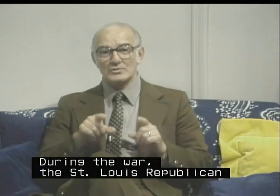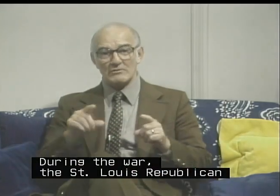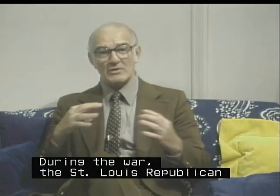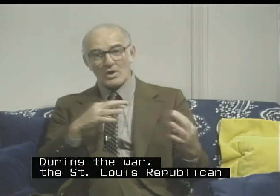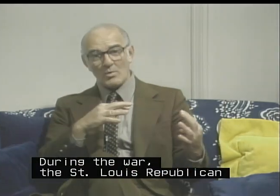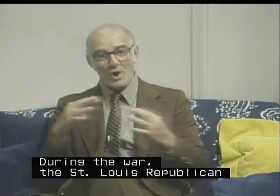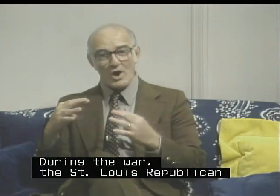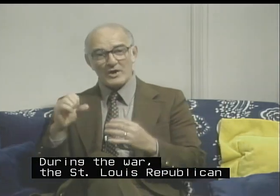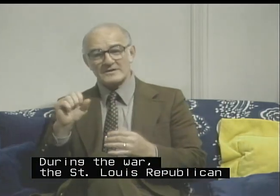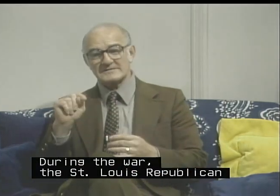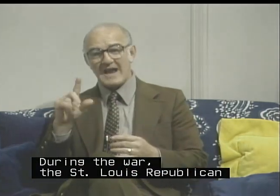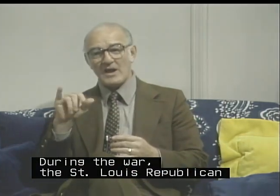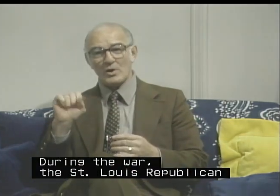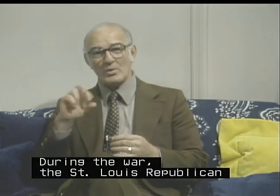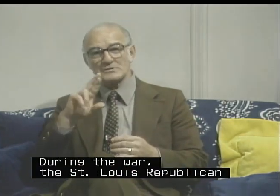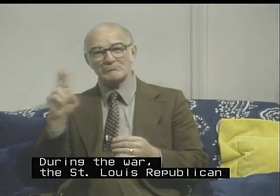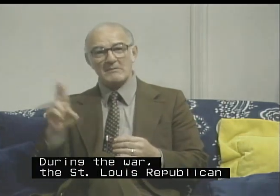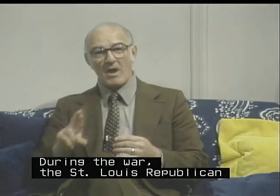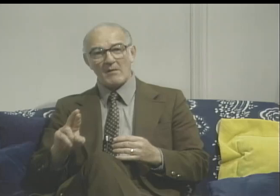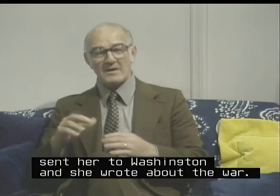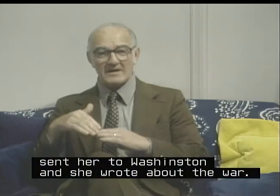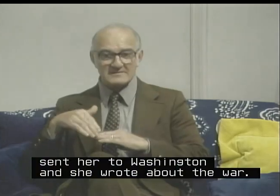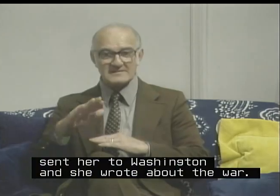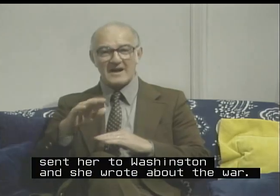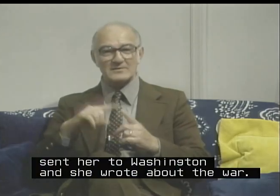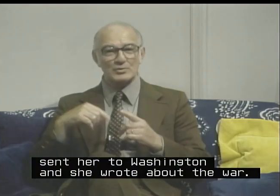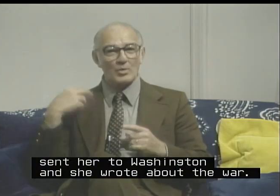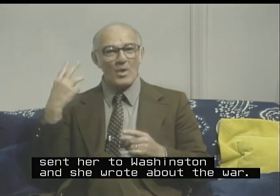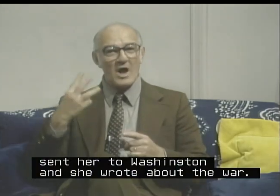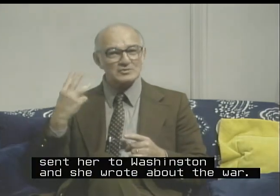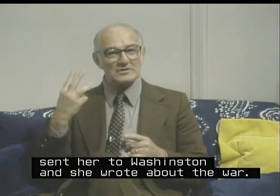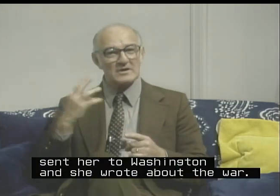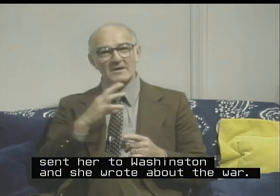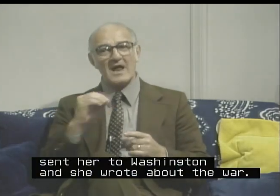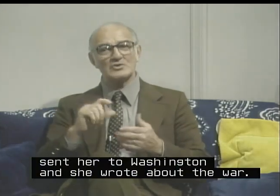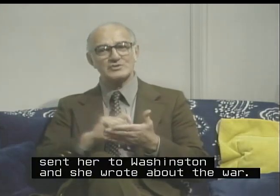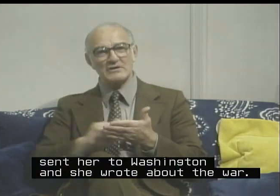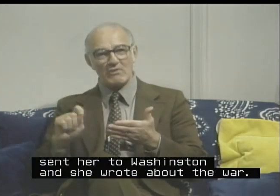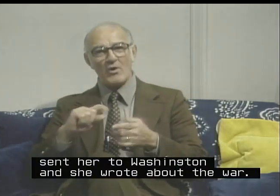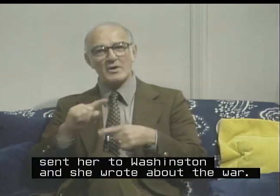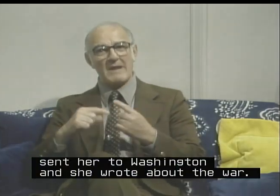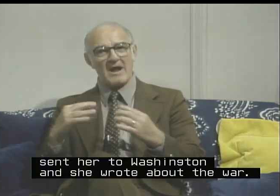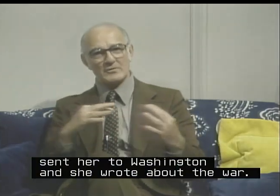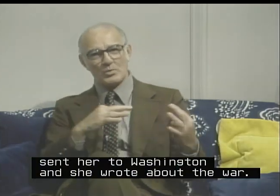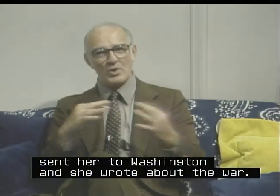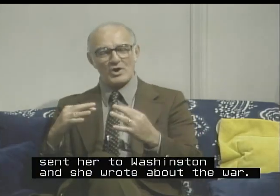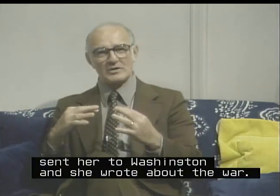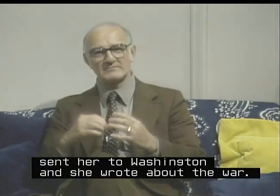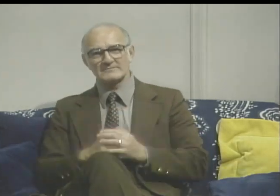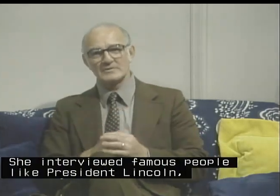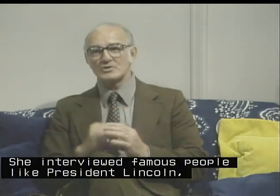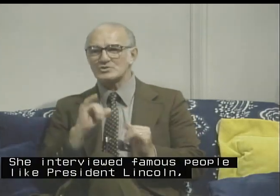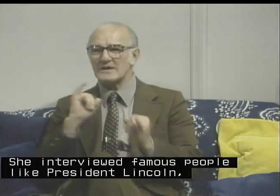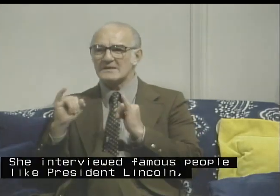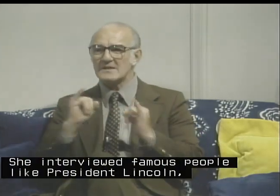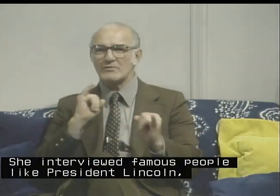During the war, the St. Louis Republican sent it to Washington and she wrote about the war. She